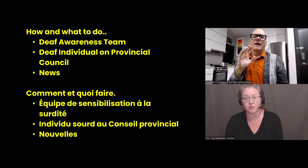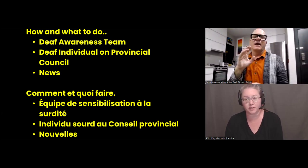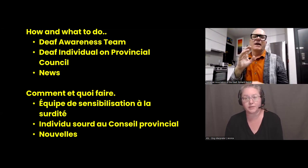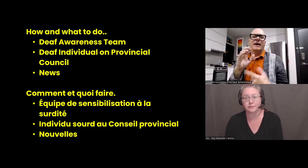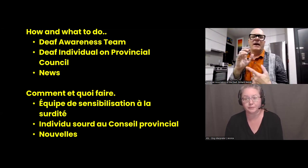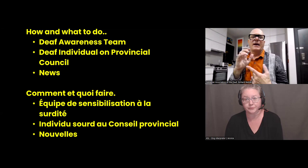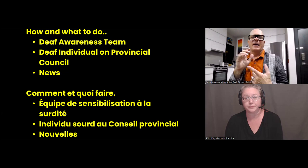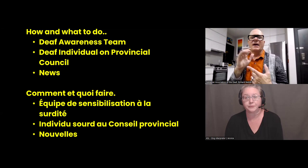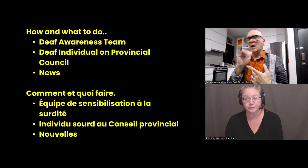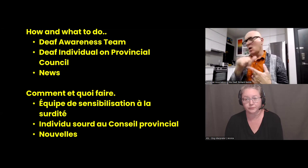work.